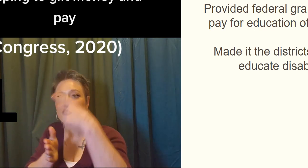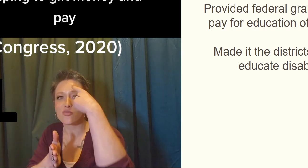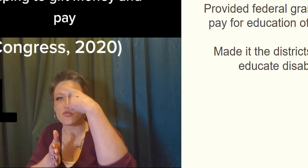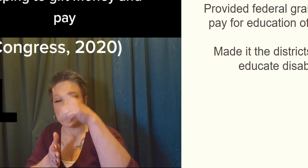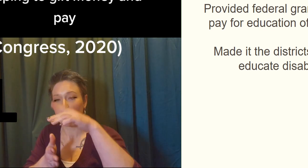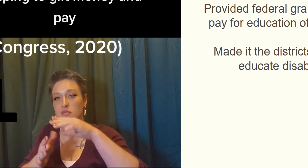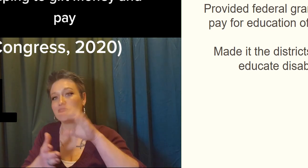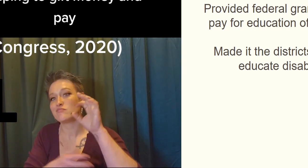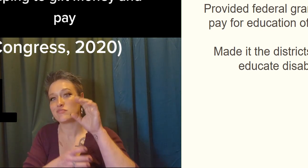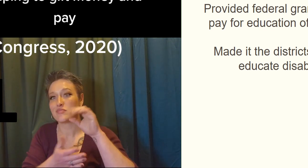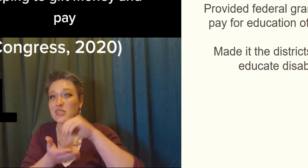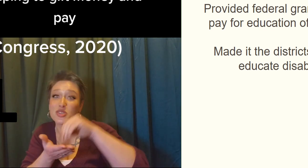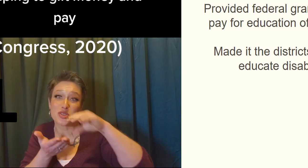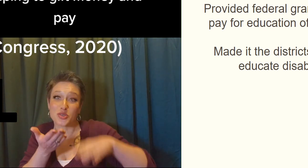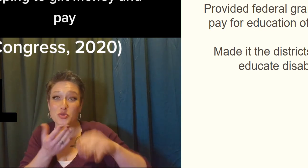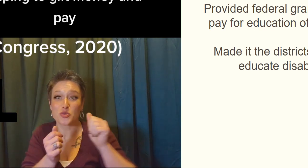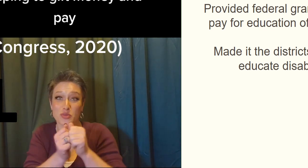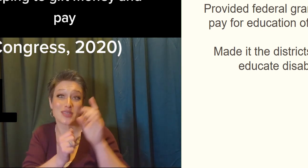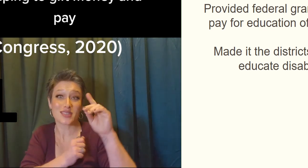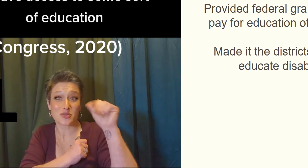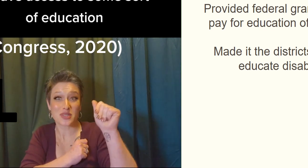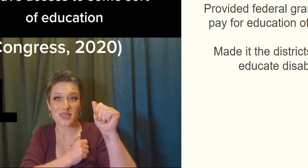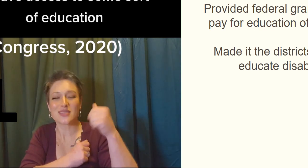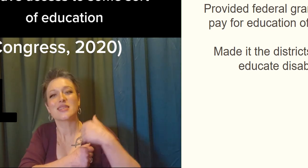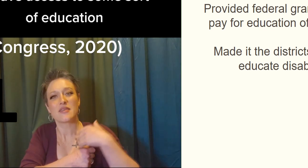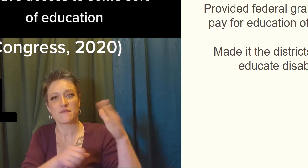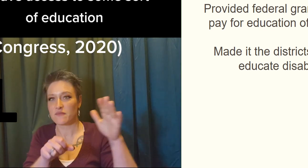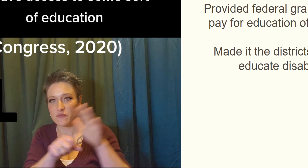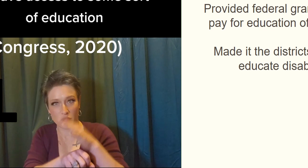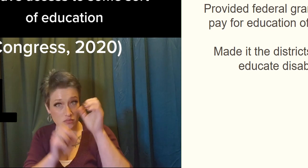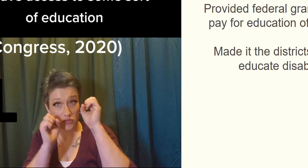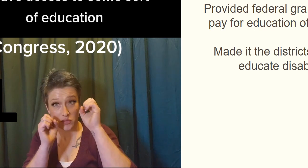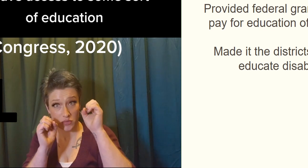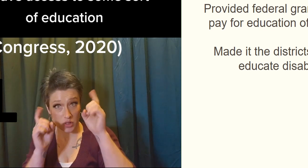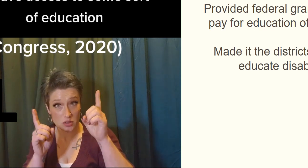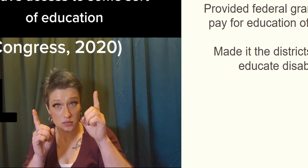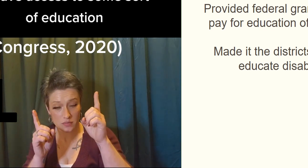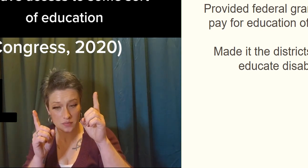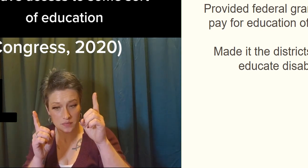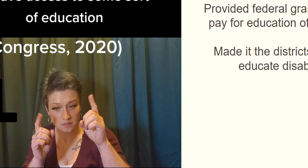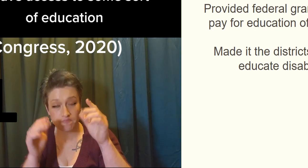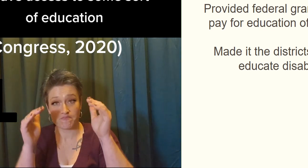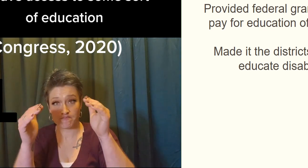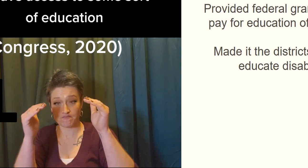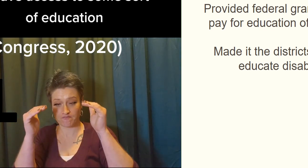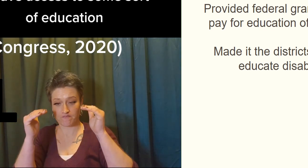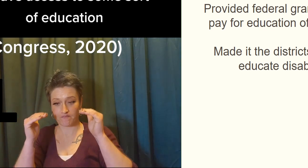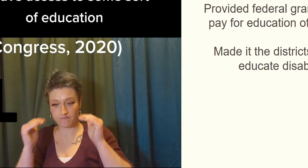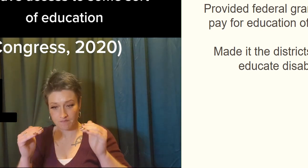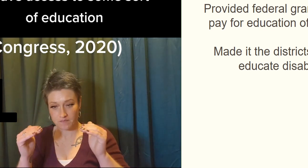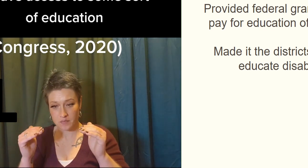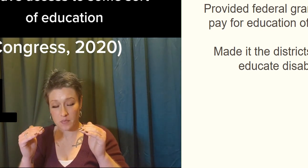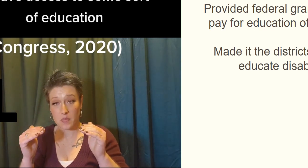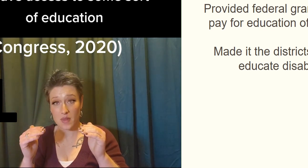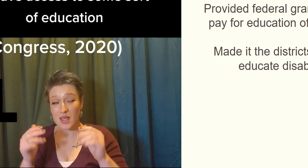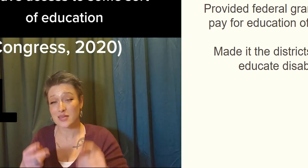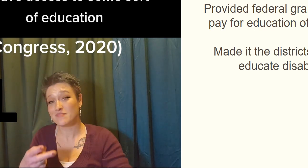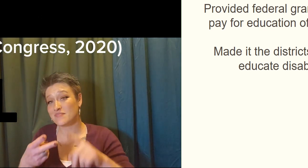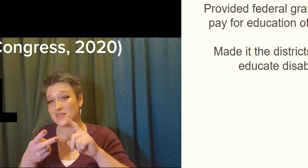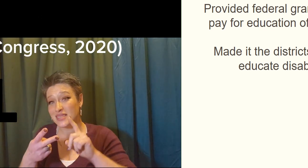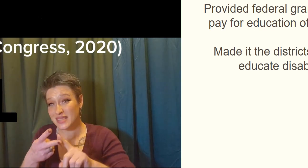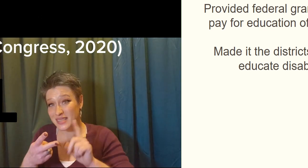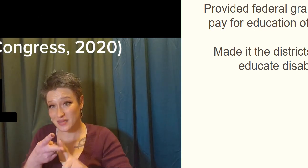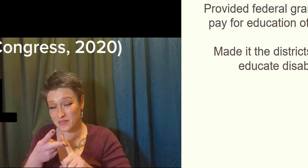to gift money and pay for students with disabilities to have access to some sort of education.